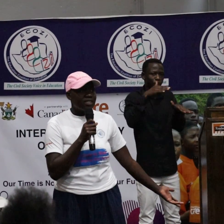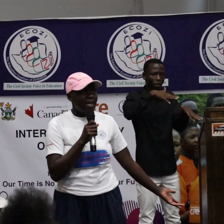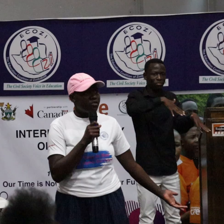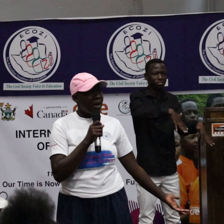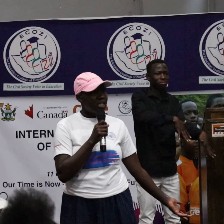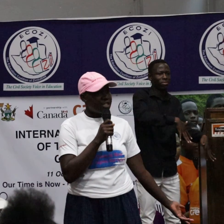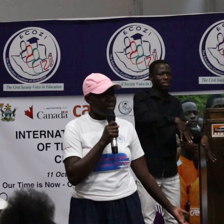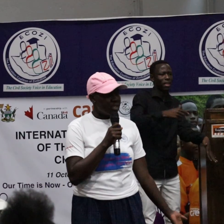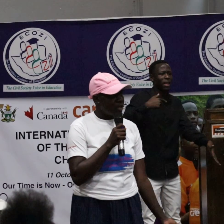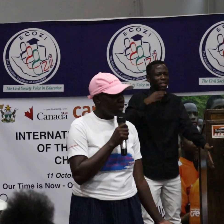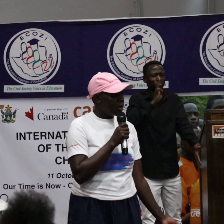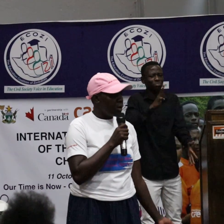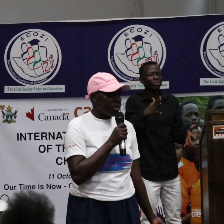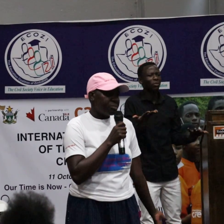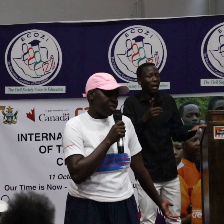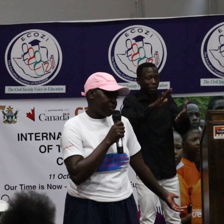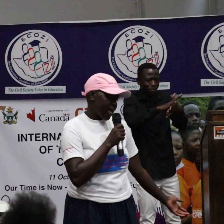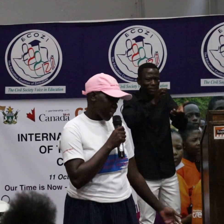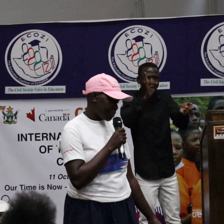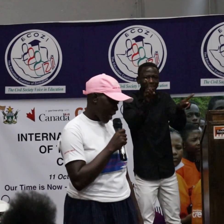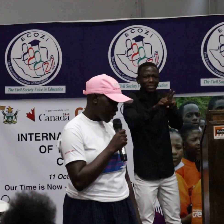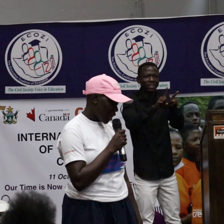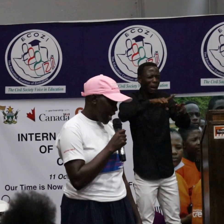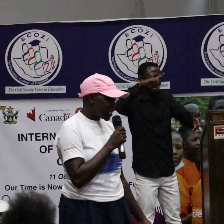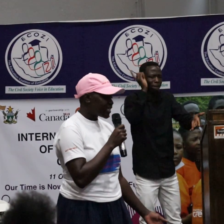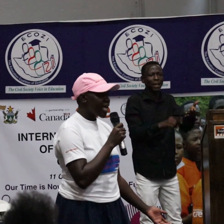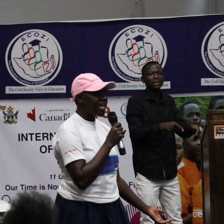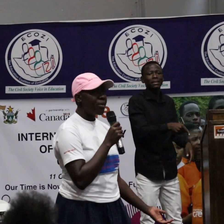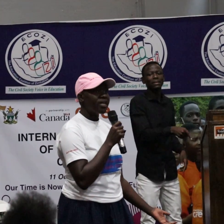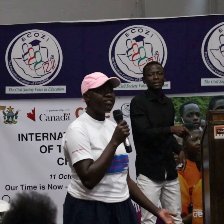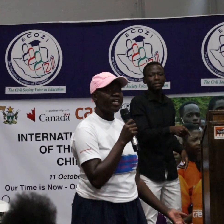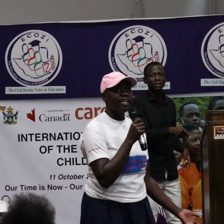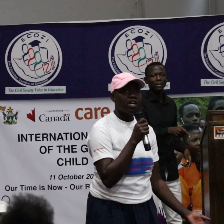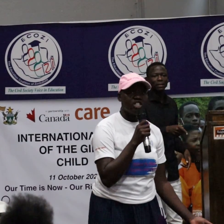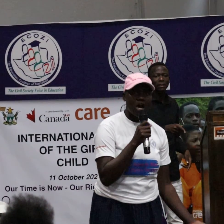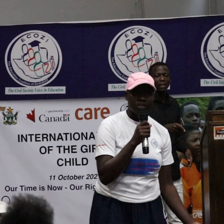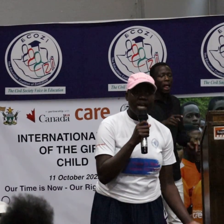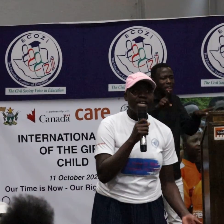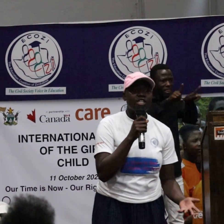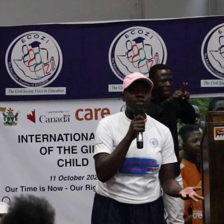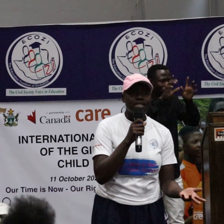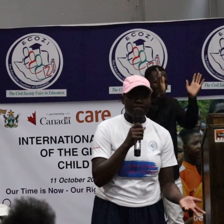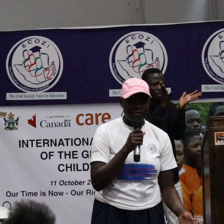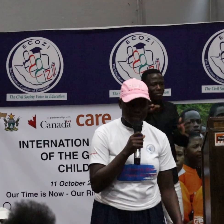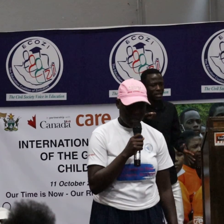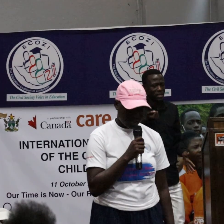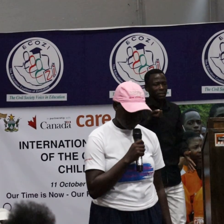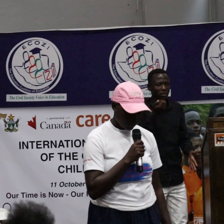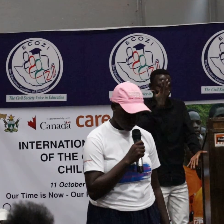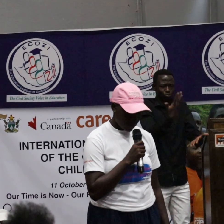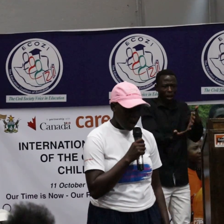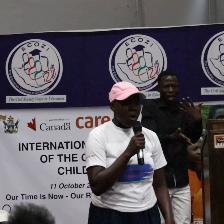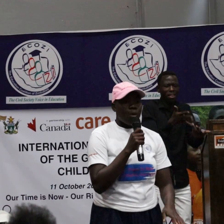done to deserve this kind of punishment? What more should I expect? They say I am an African girl child, and I should suffer for